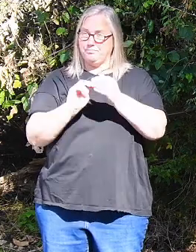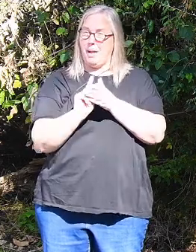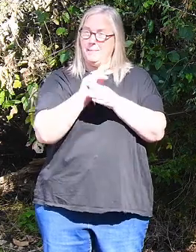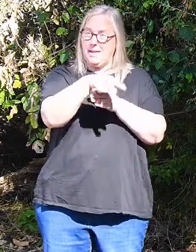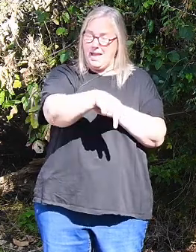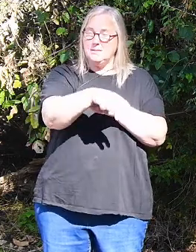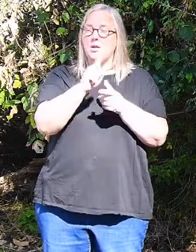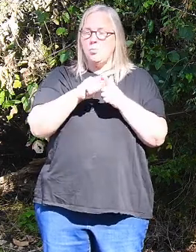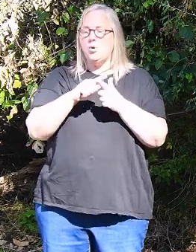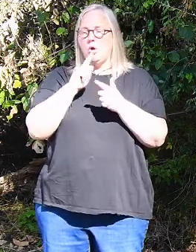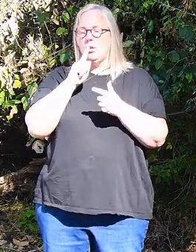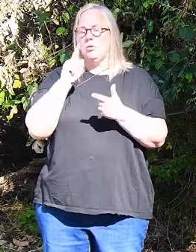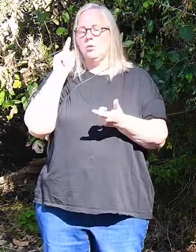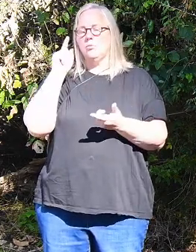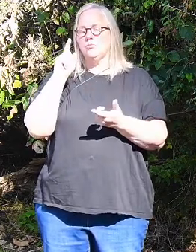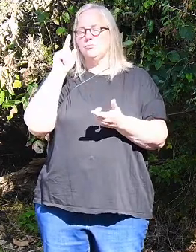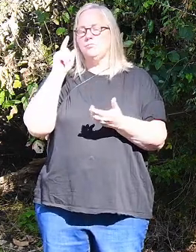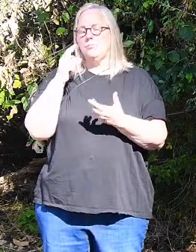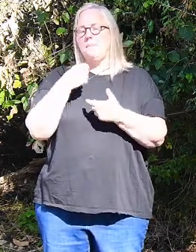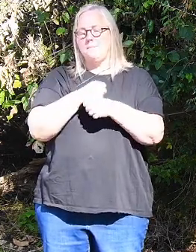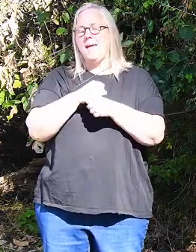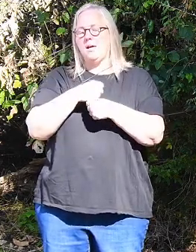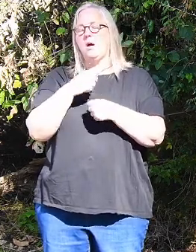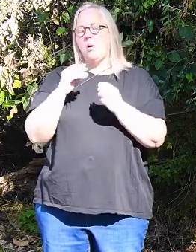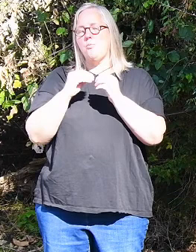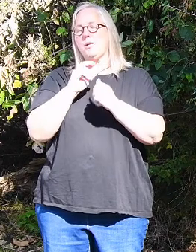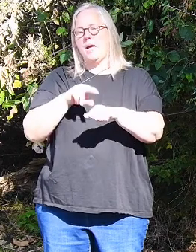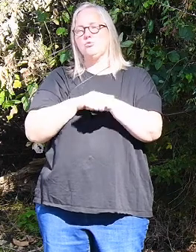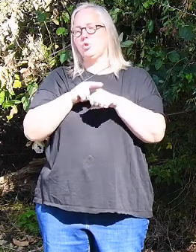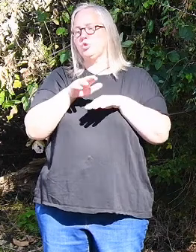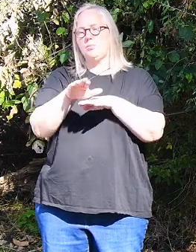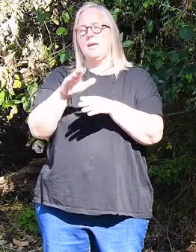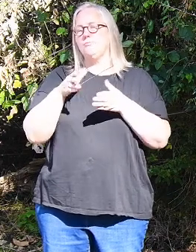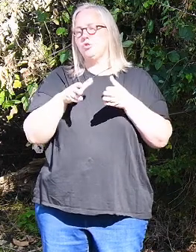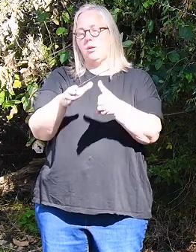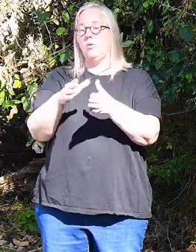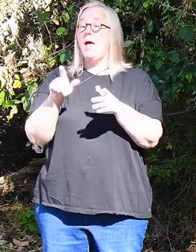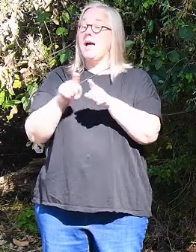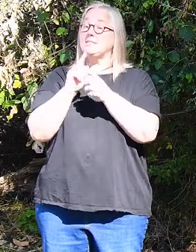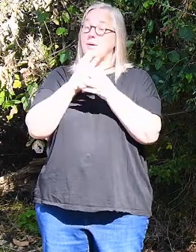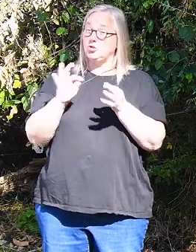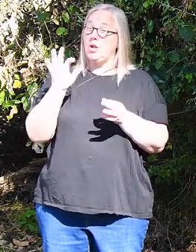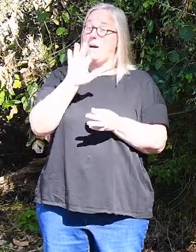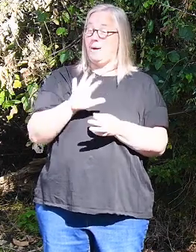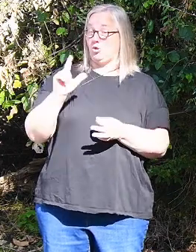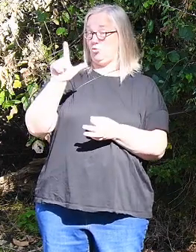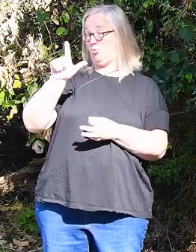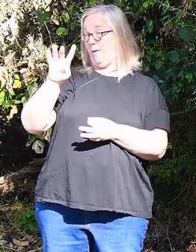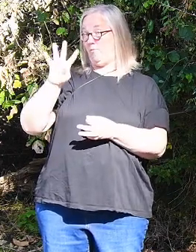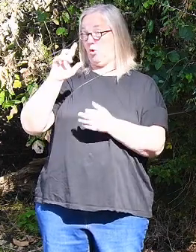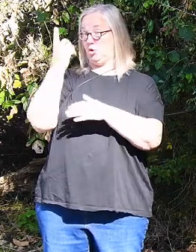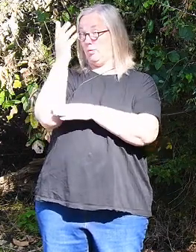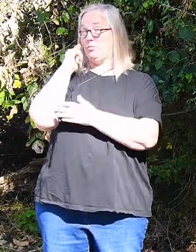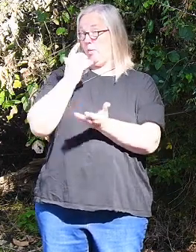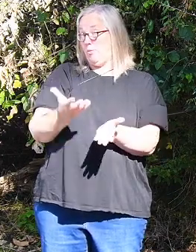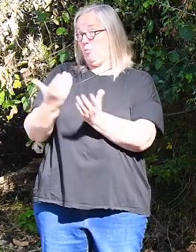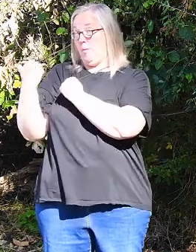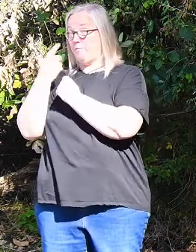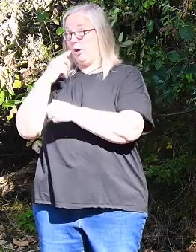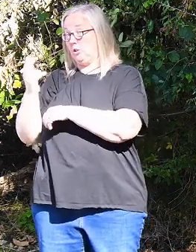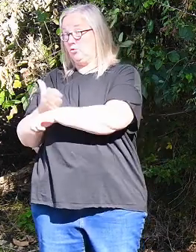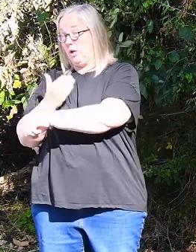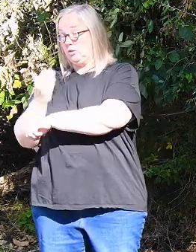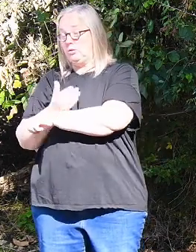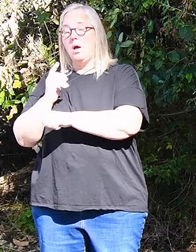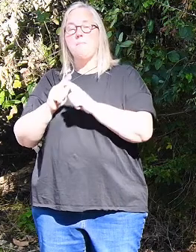natural stream channel. As mentioned, approximately 24 trees will be removed for construction. However,